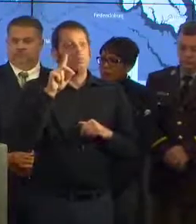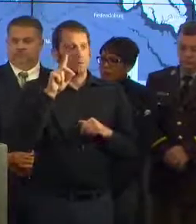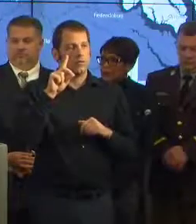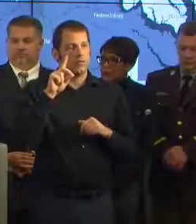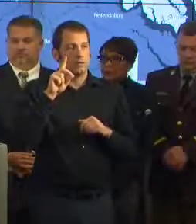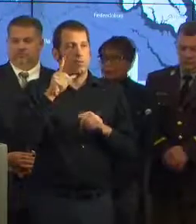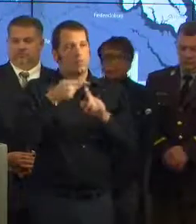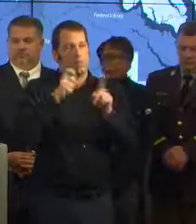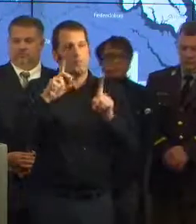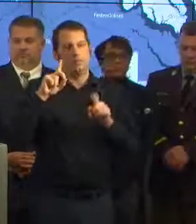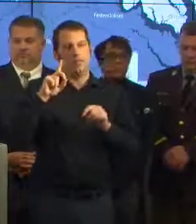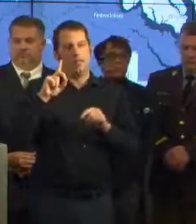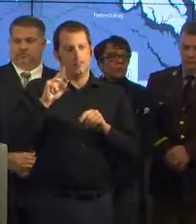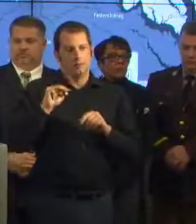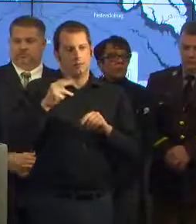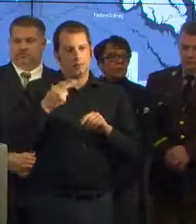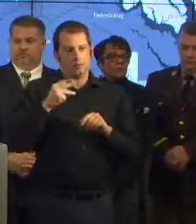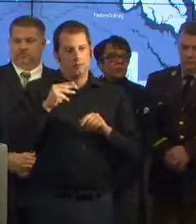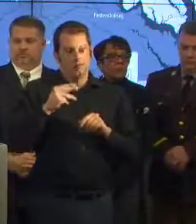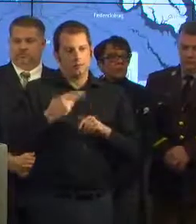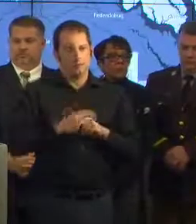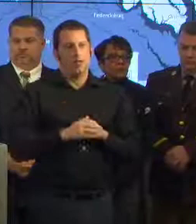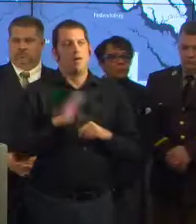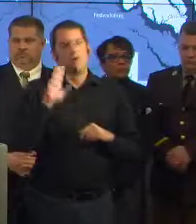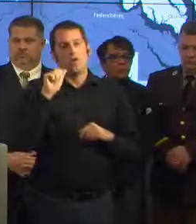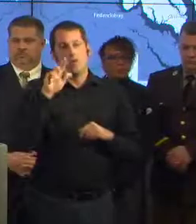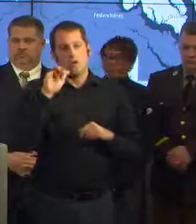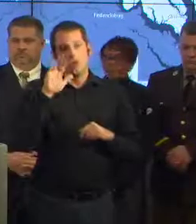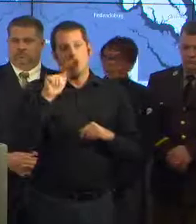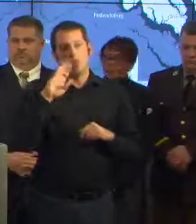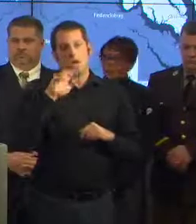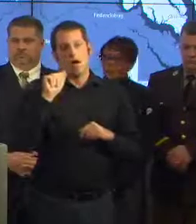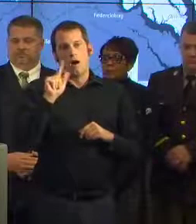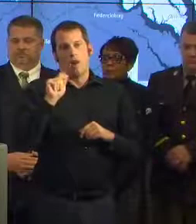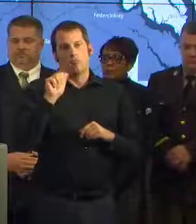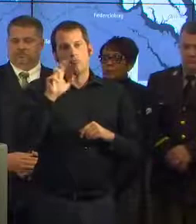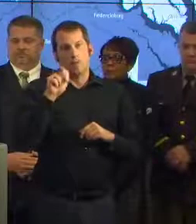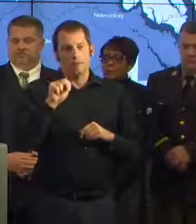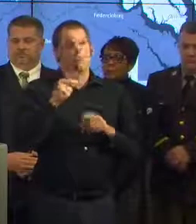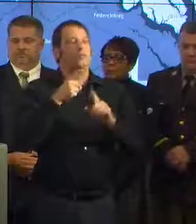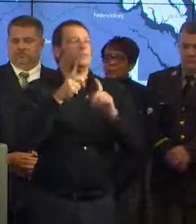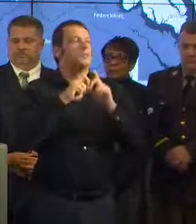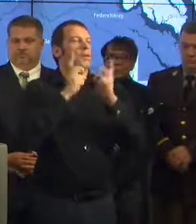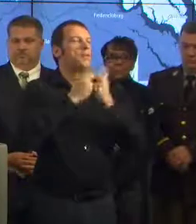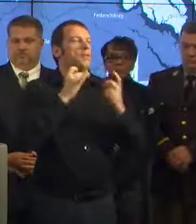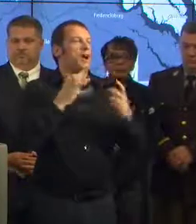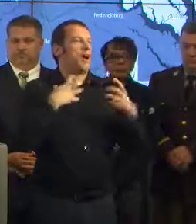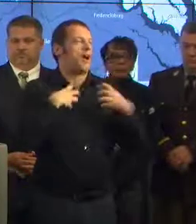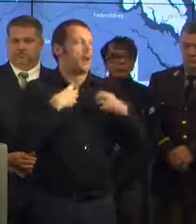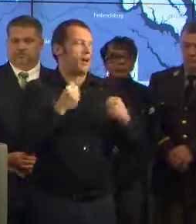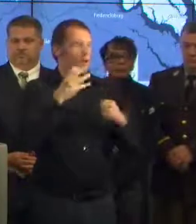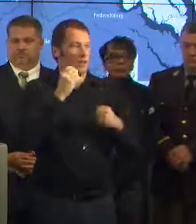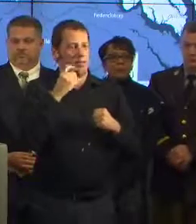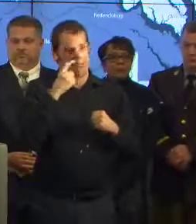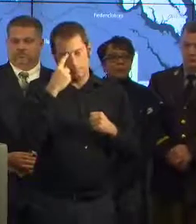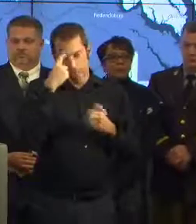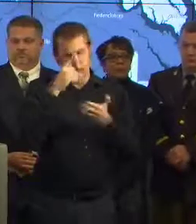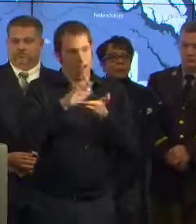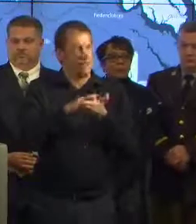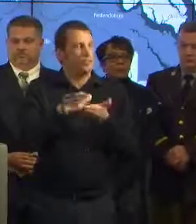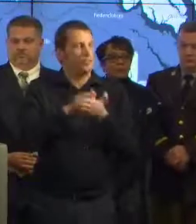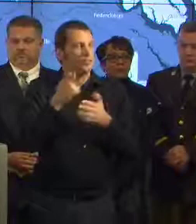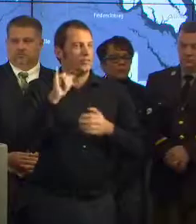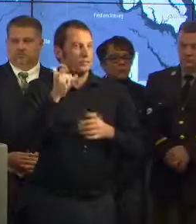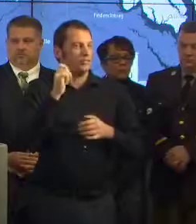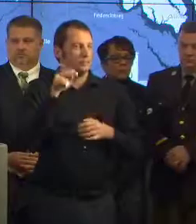Dr. Barbara Bazaron, Department of Health and Mental Hygiene, as well as Secretary